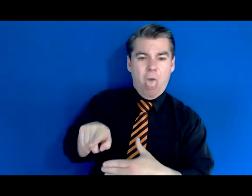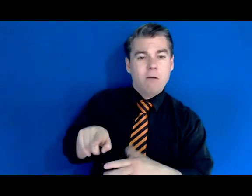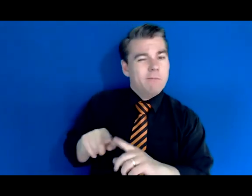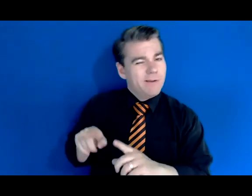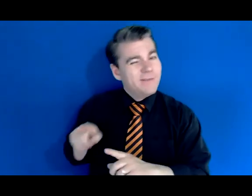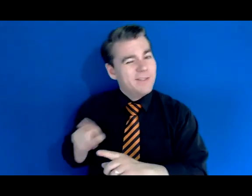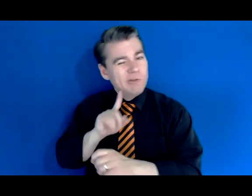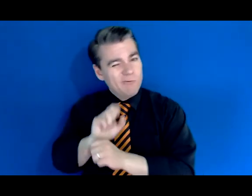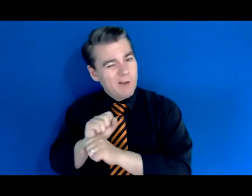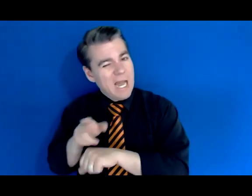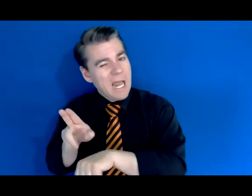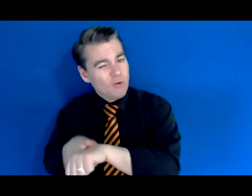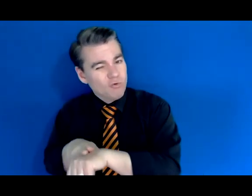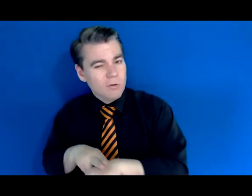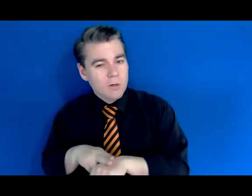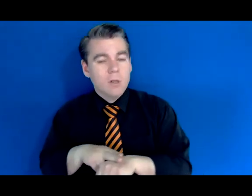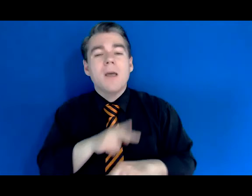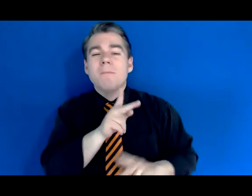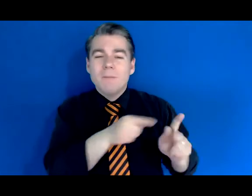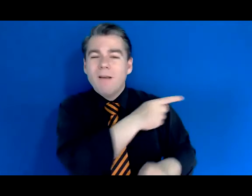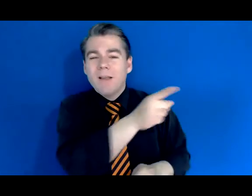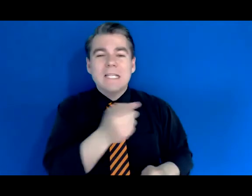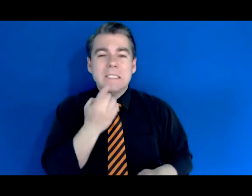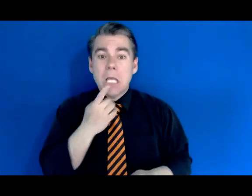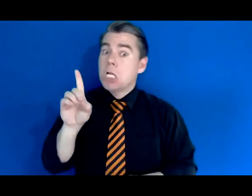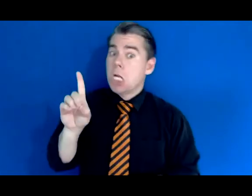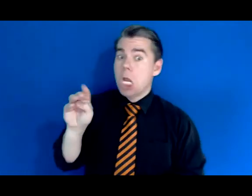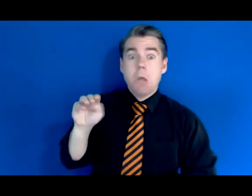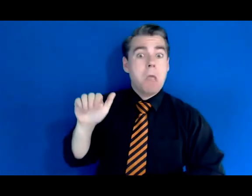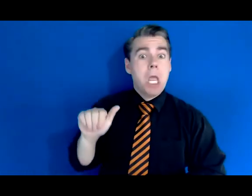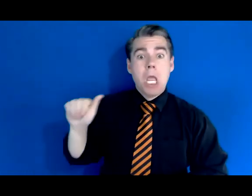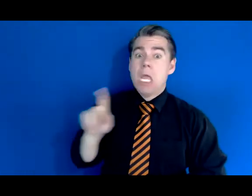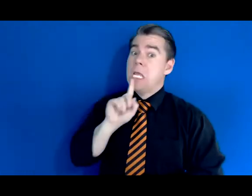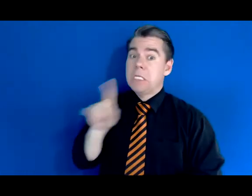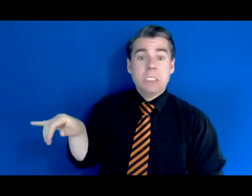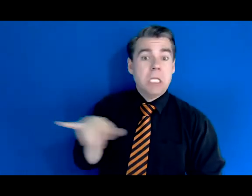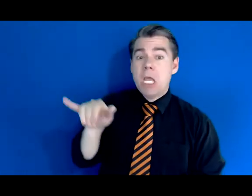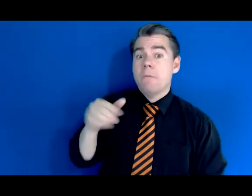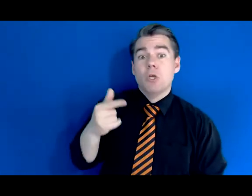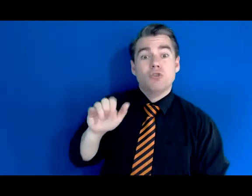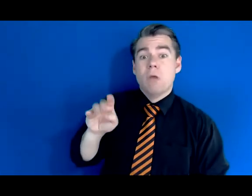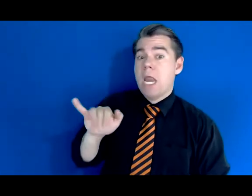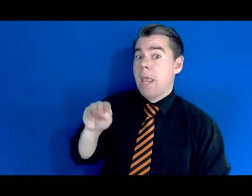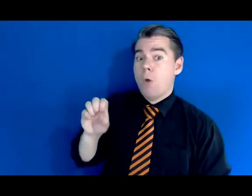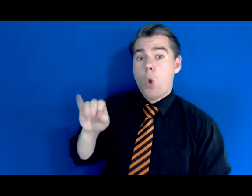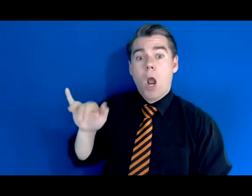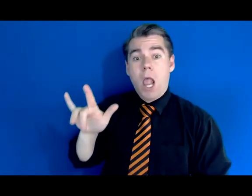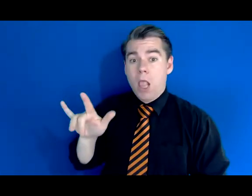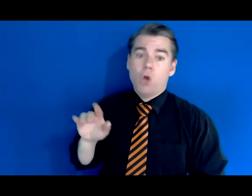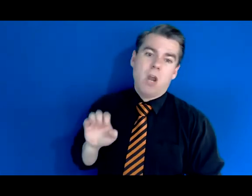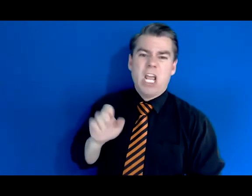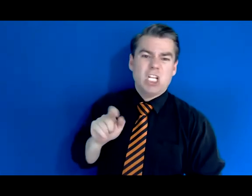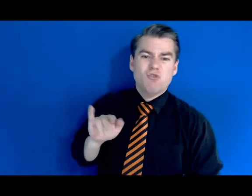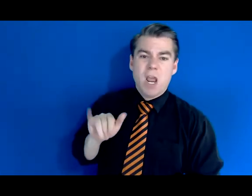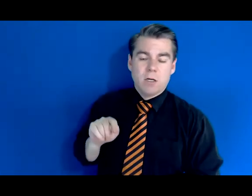been able to say that DMAA is geranium oil or extract. So when somebody sees that, they often